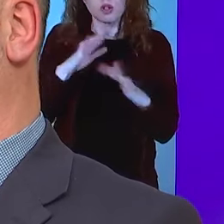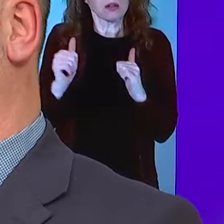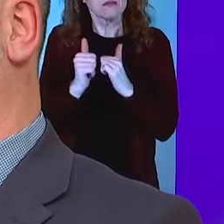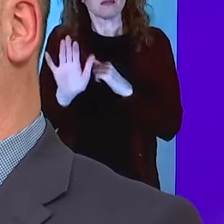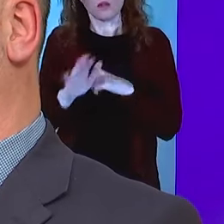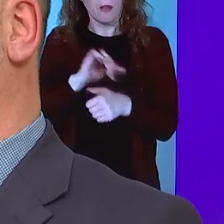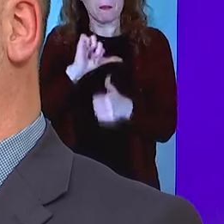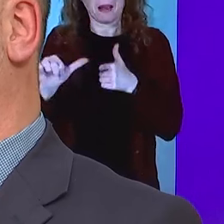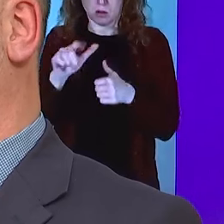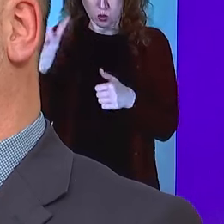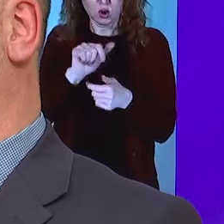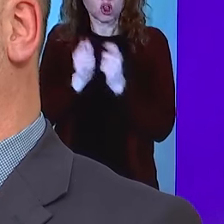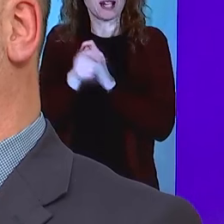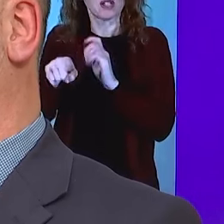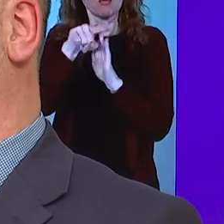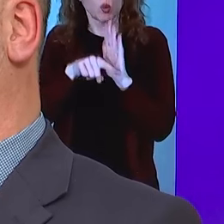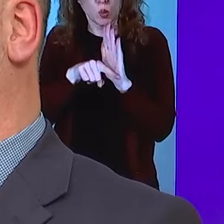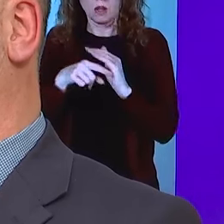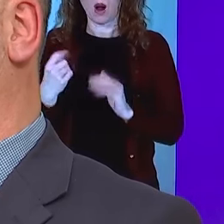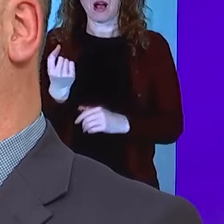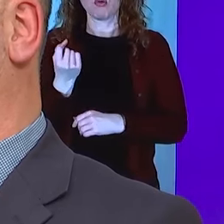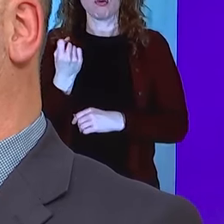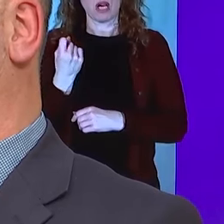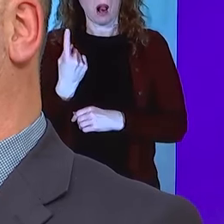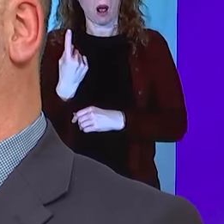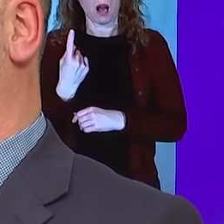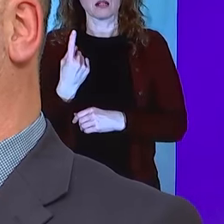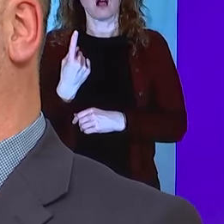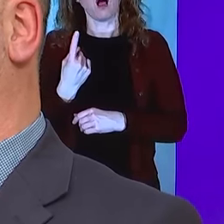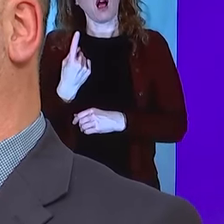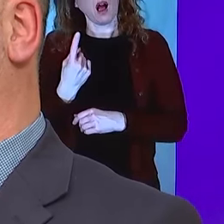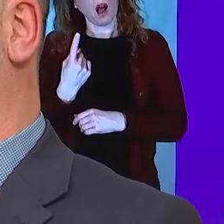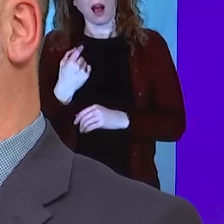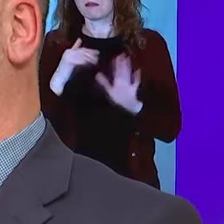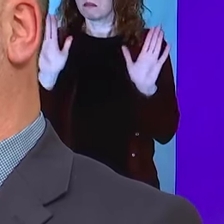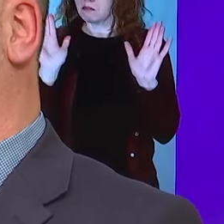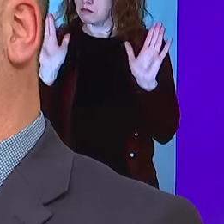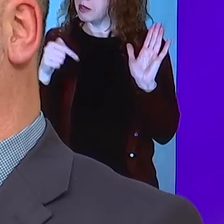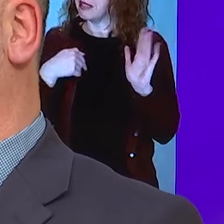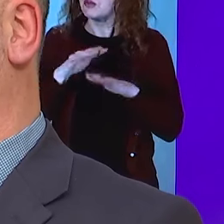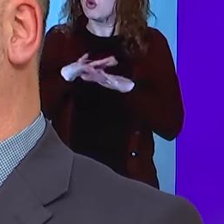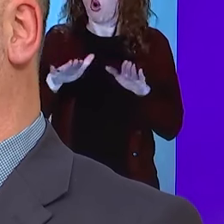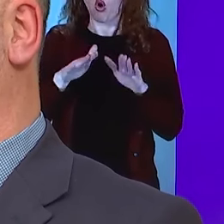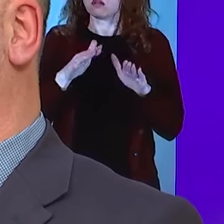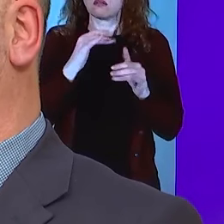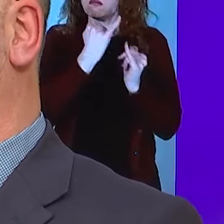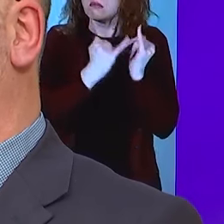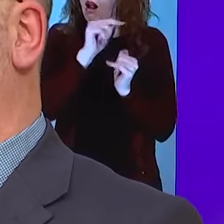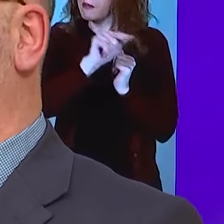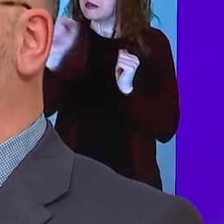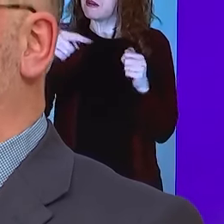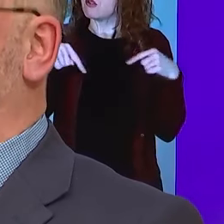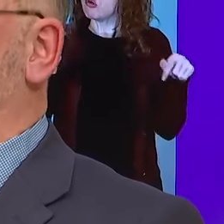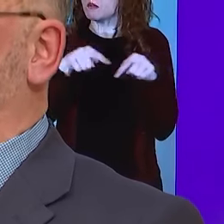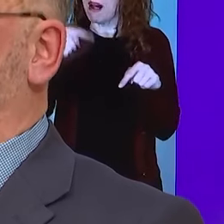to do, and why don't we change that? And so I realised then that I don't think, and this is not any disrespect to anyone else in the room, but